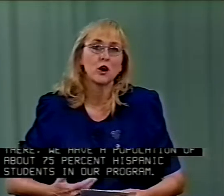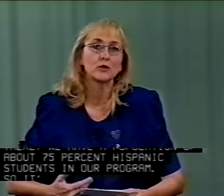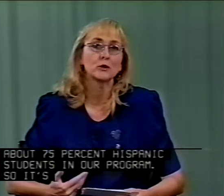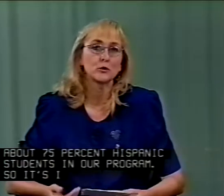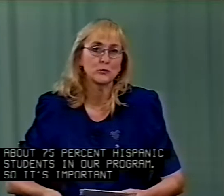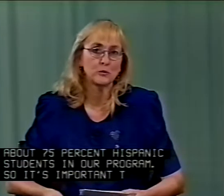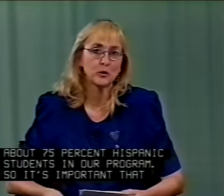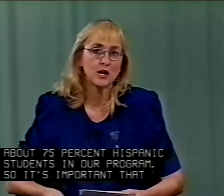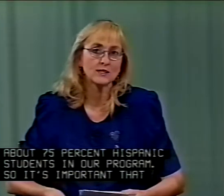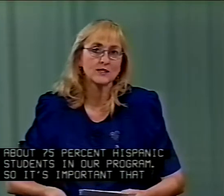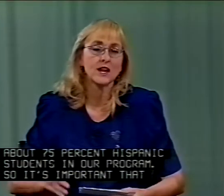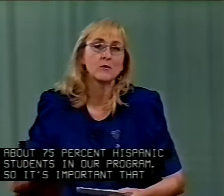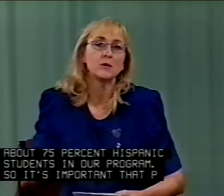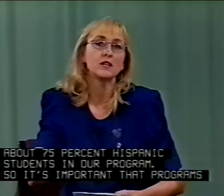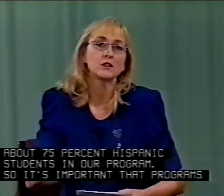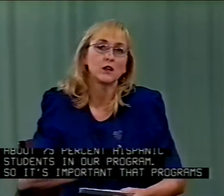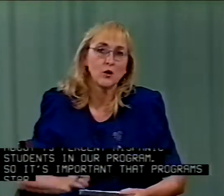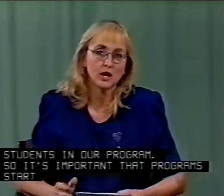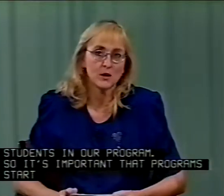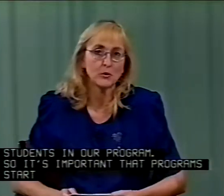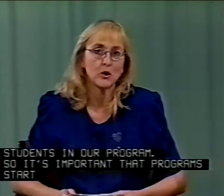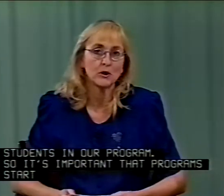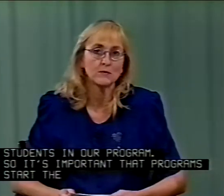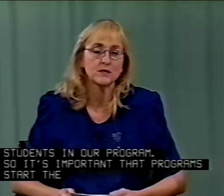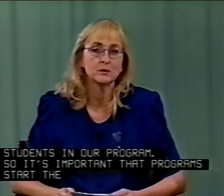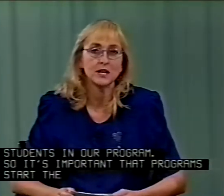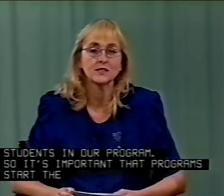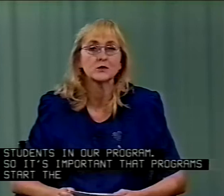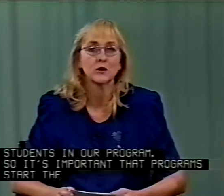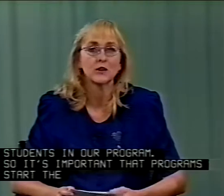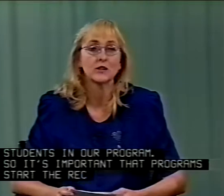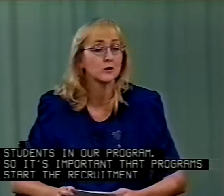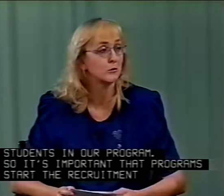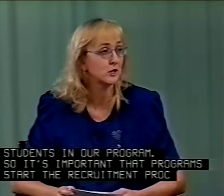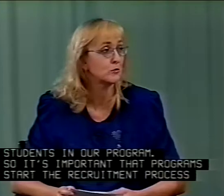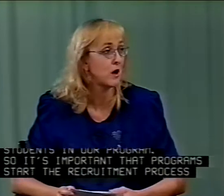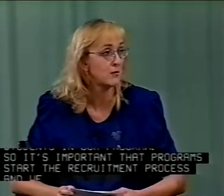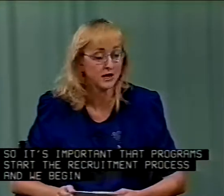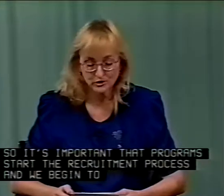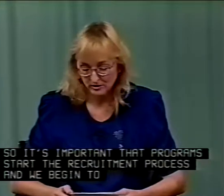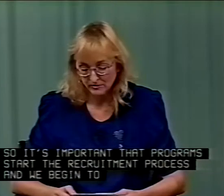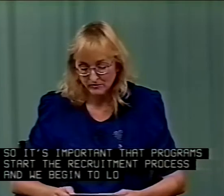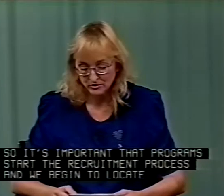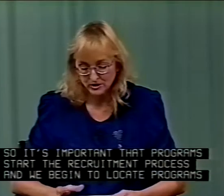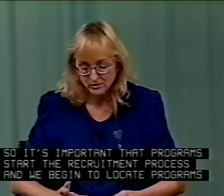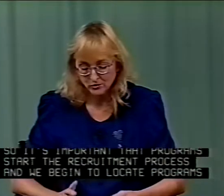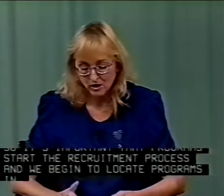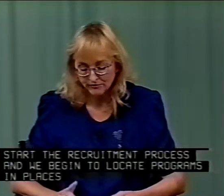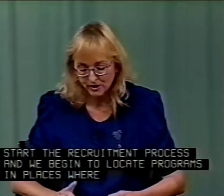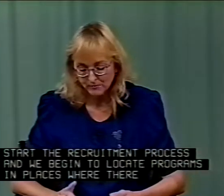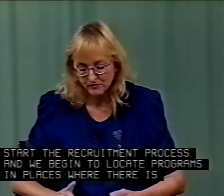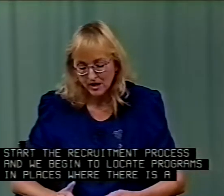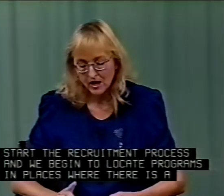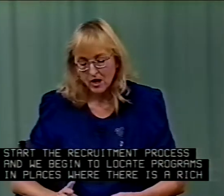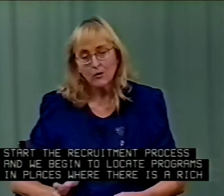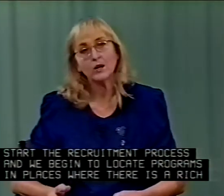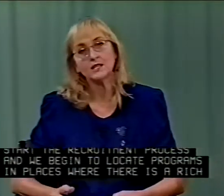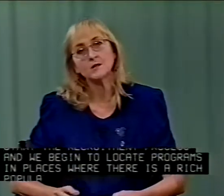the recruitment process and we begin to locate programs in places where there is a rich population of diversity to draw from. We estimate